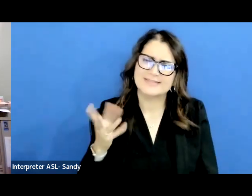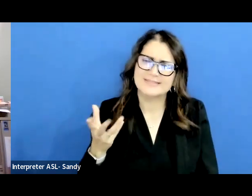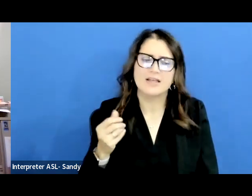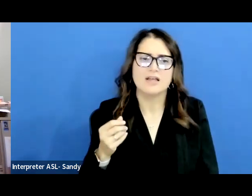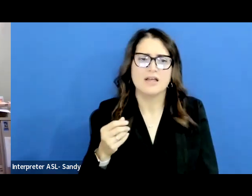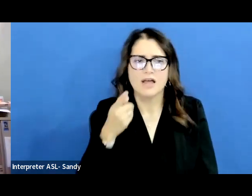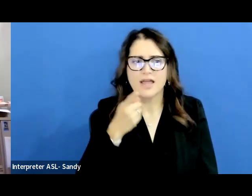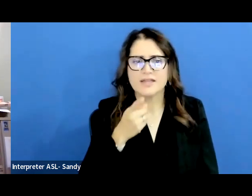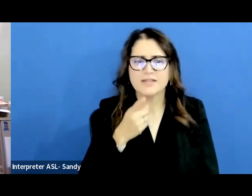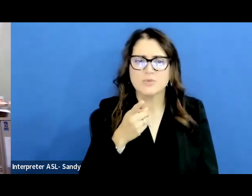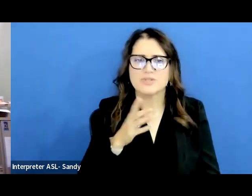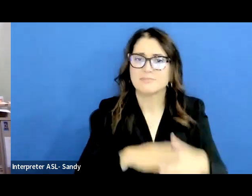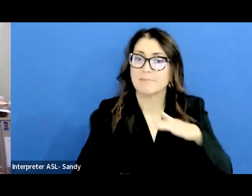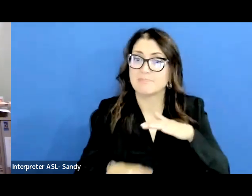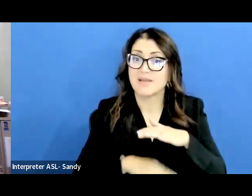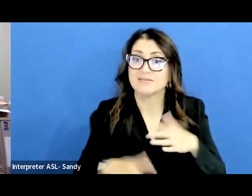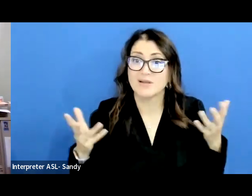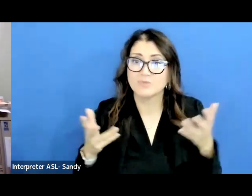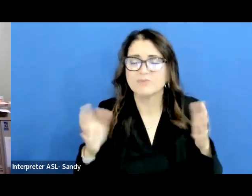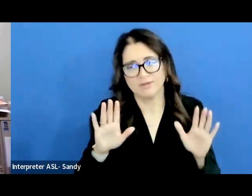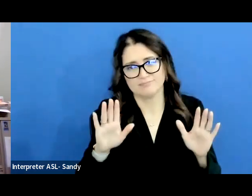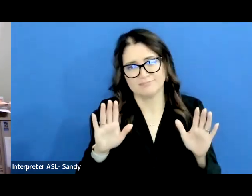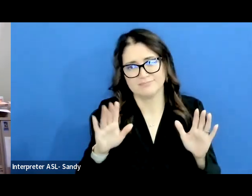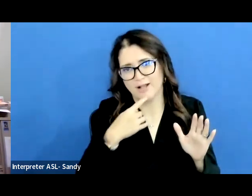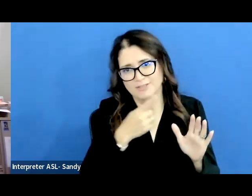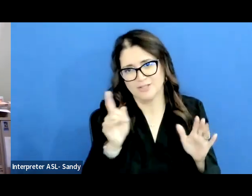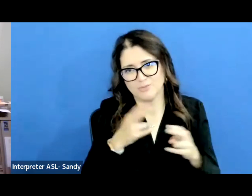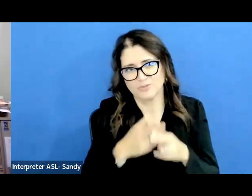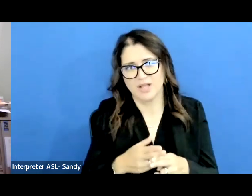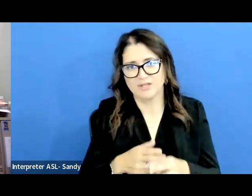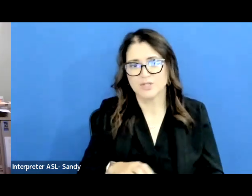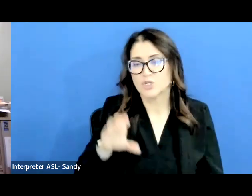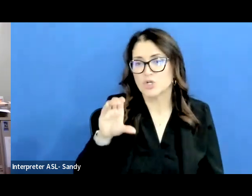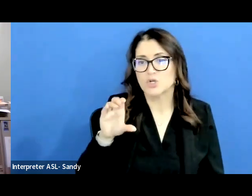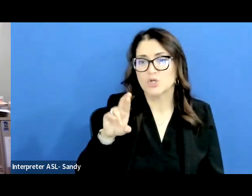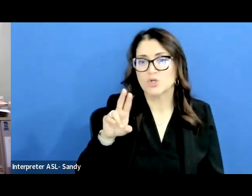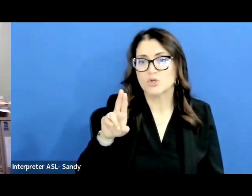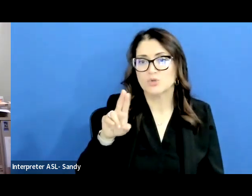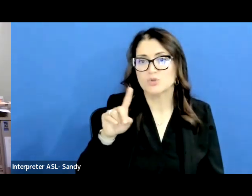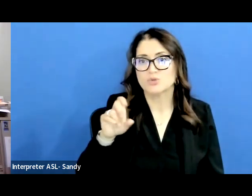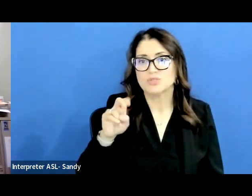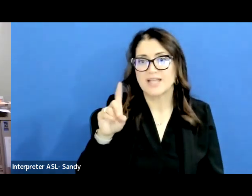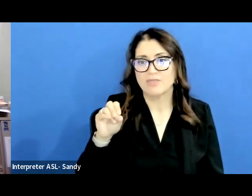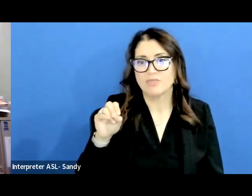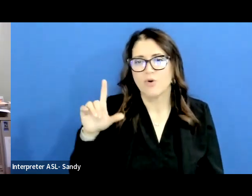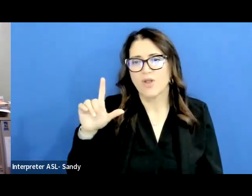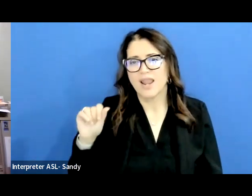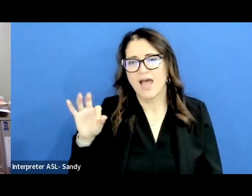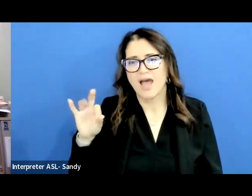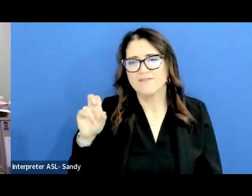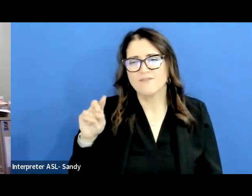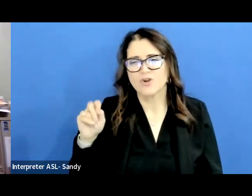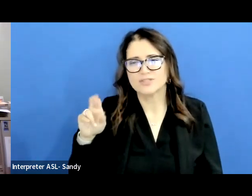was based on, I'll tell you what it was called, Cruzando la Frontera, or something like that, crossing